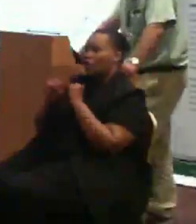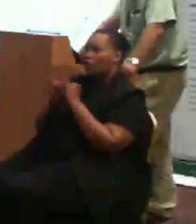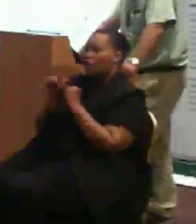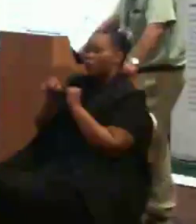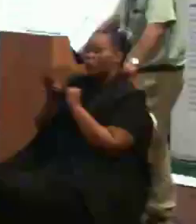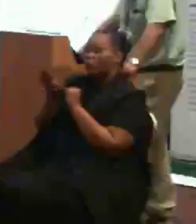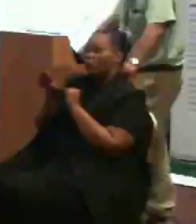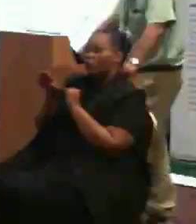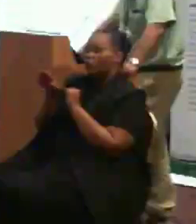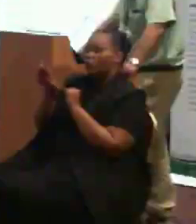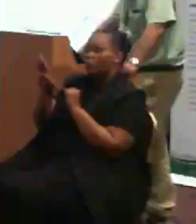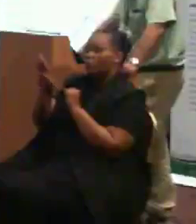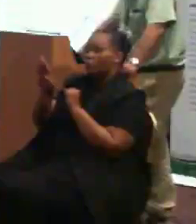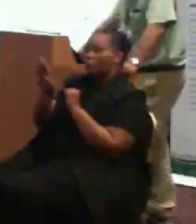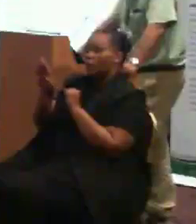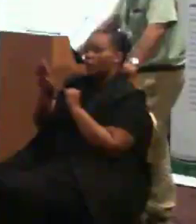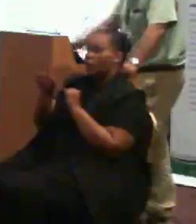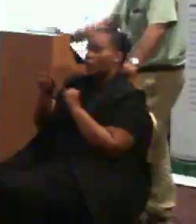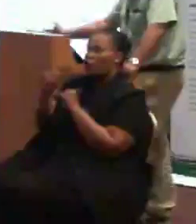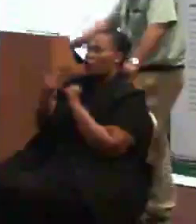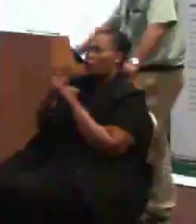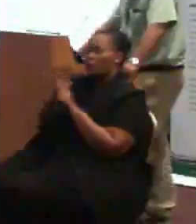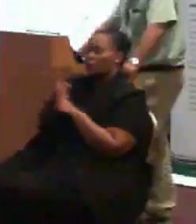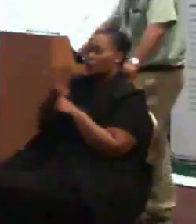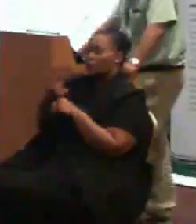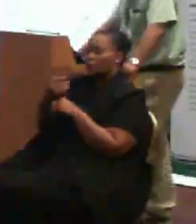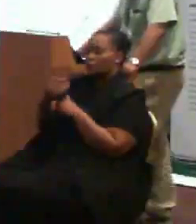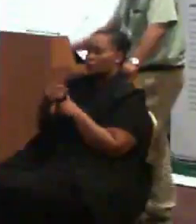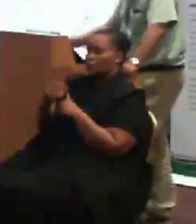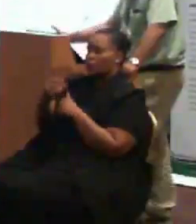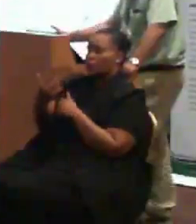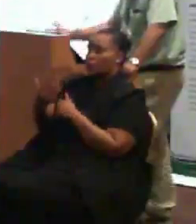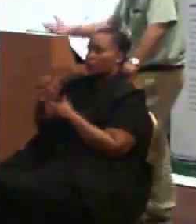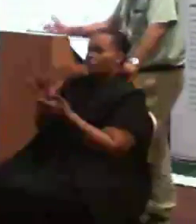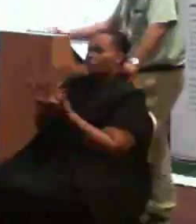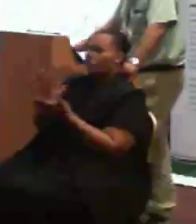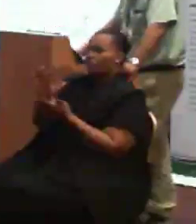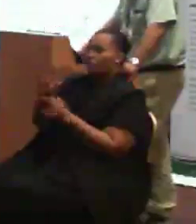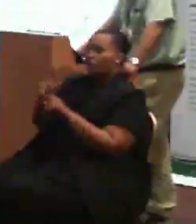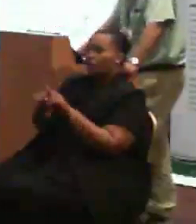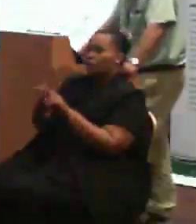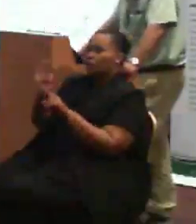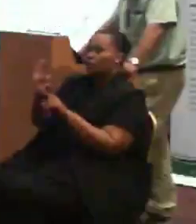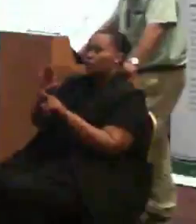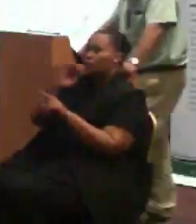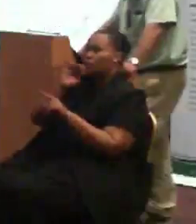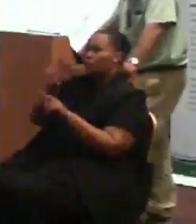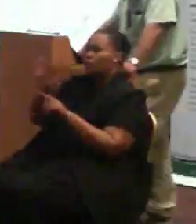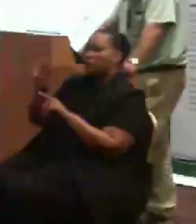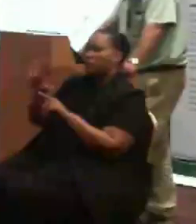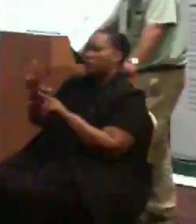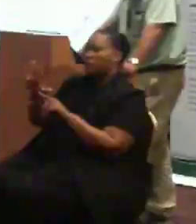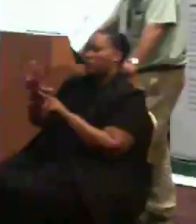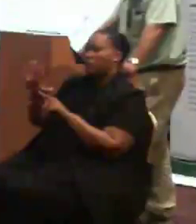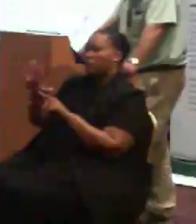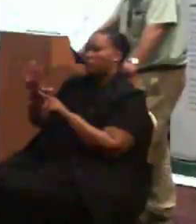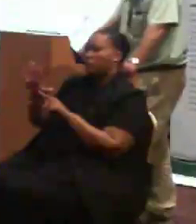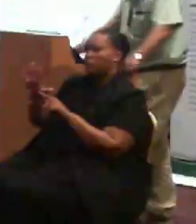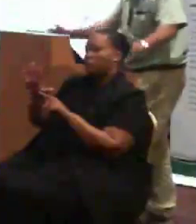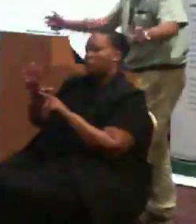11.5 billion for the first year. It's now up to 15. 15 times 3 is 45, so 50 is not that